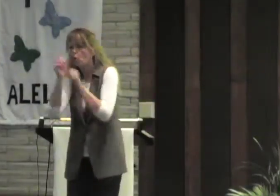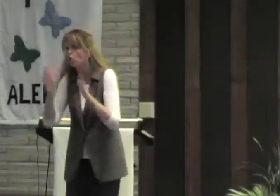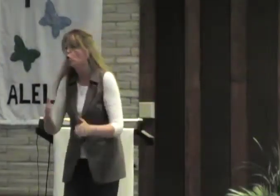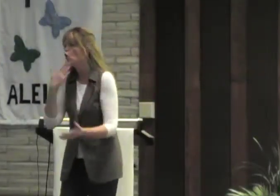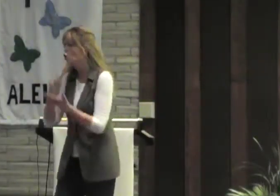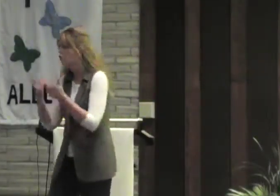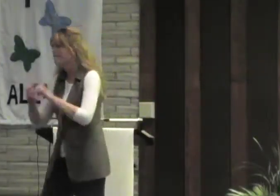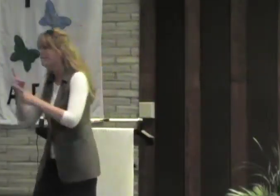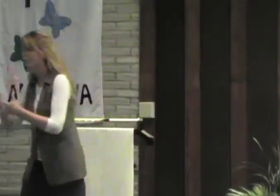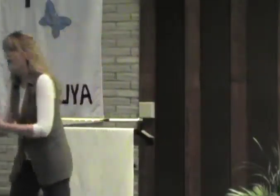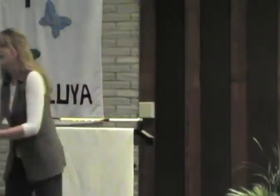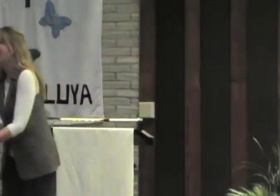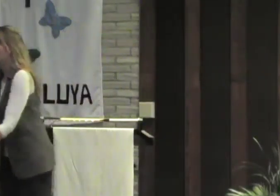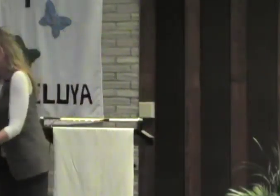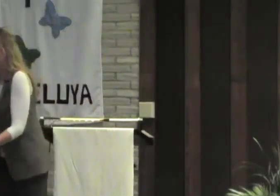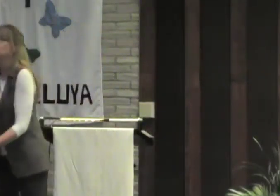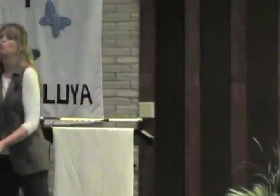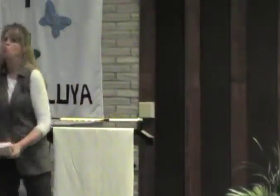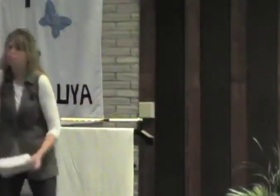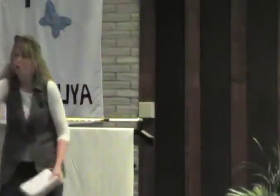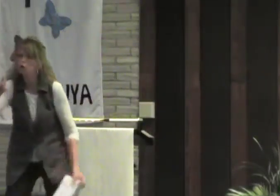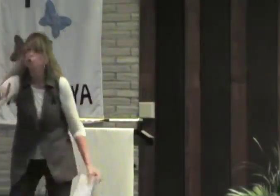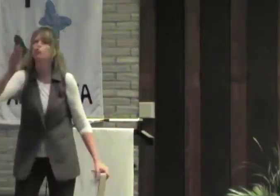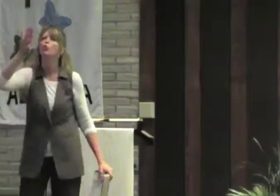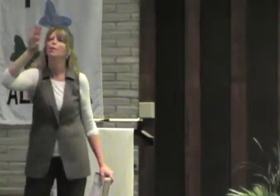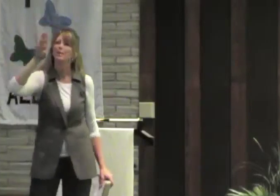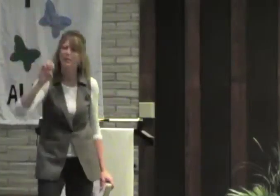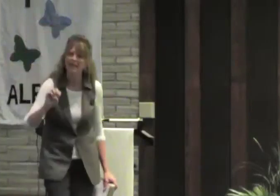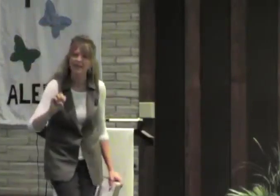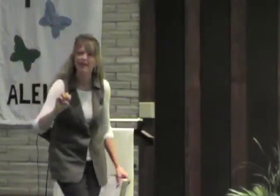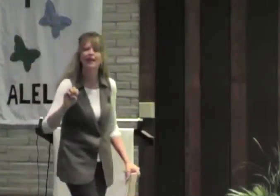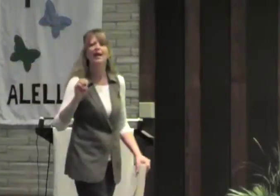good coworker, a good friend. I'm supposed to be